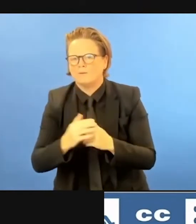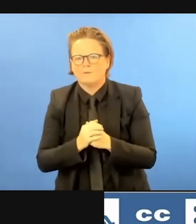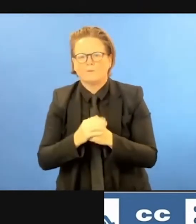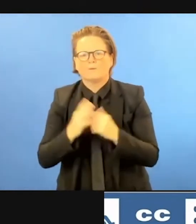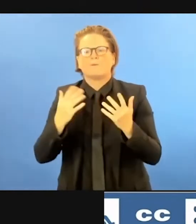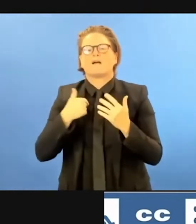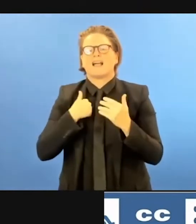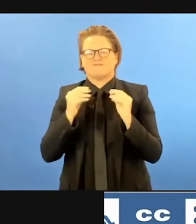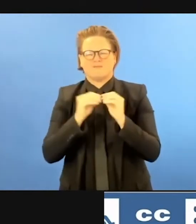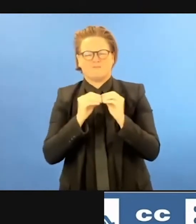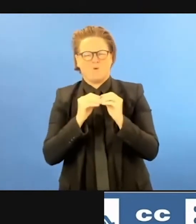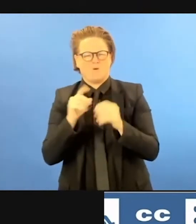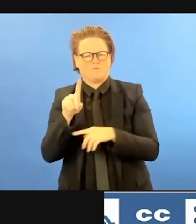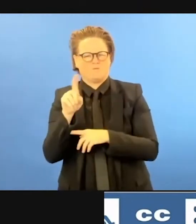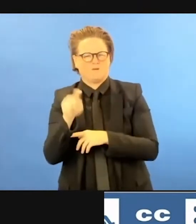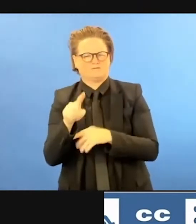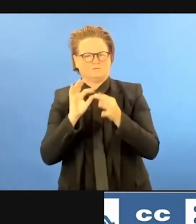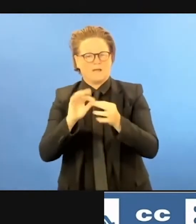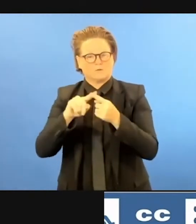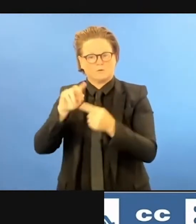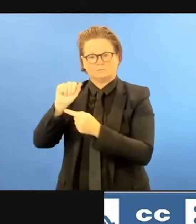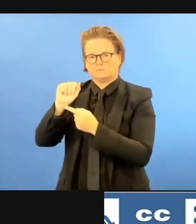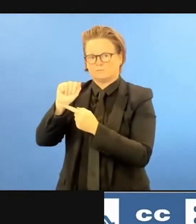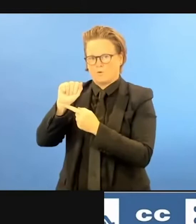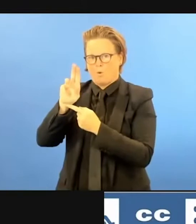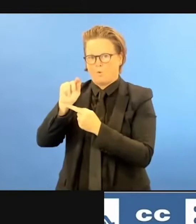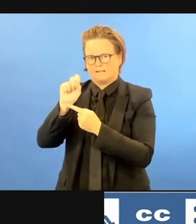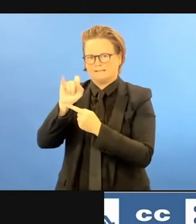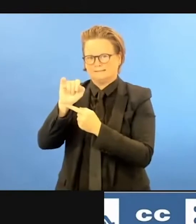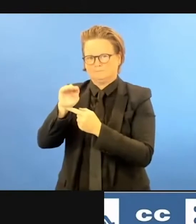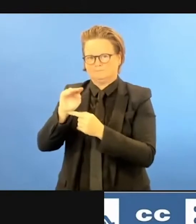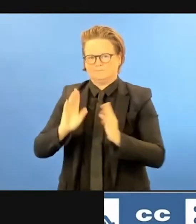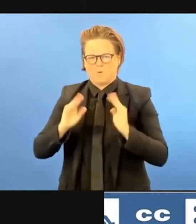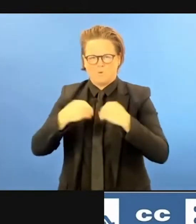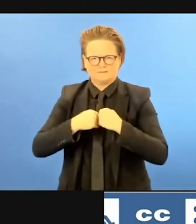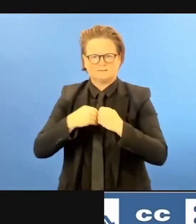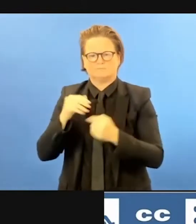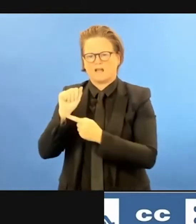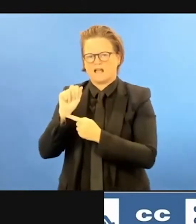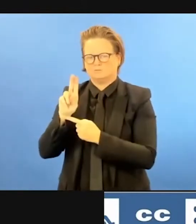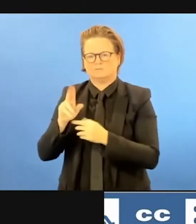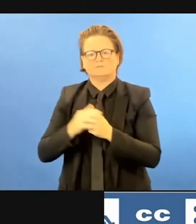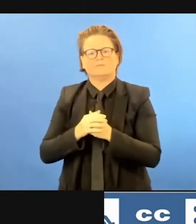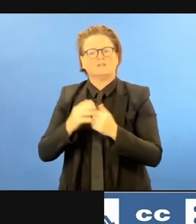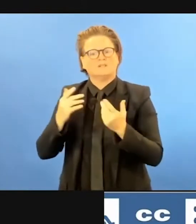needed here. The question is, isn't it a developmental disability, so it would be automatically eligible?